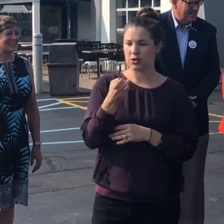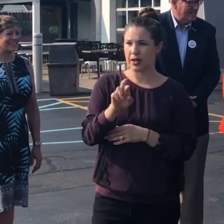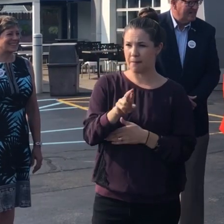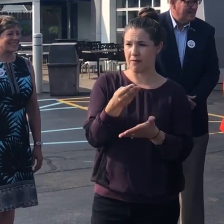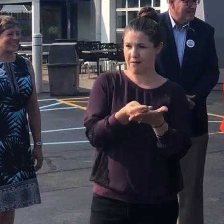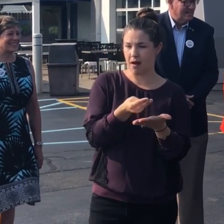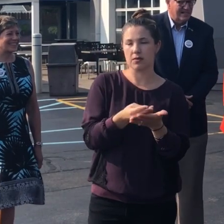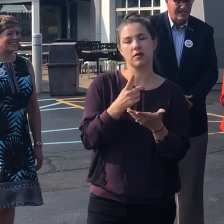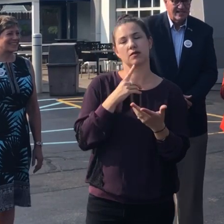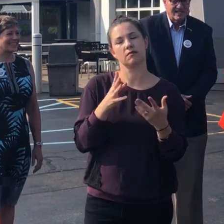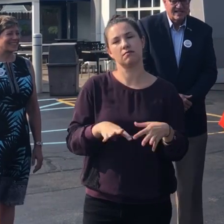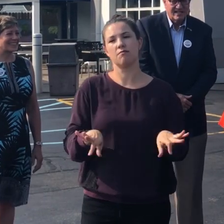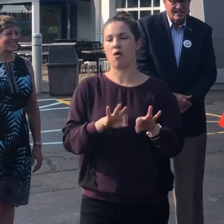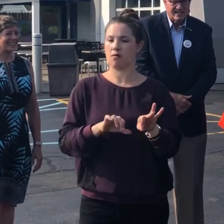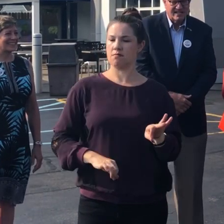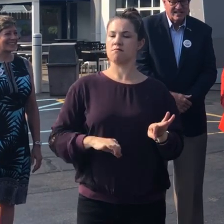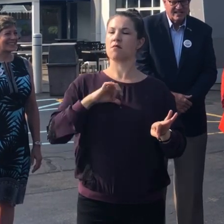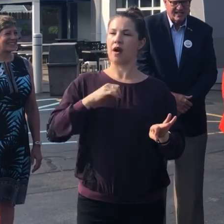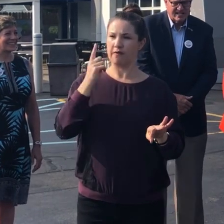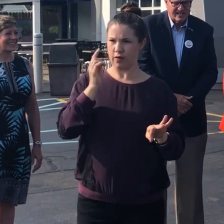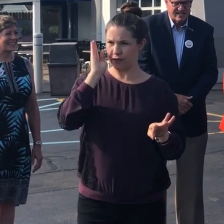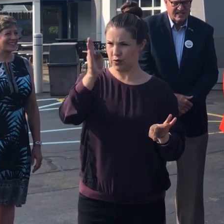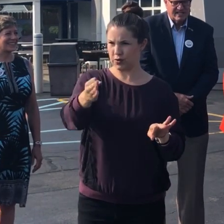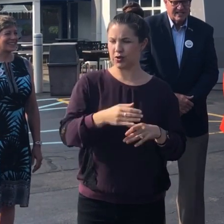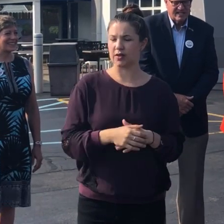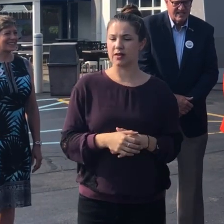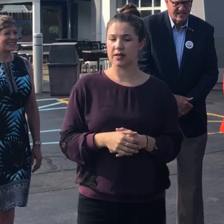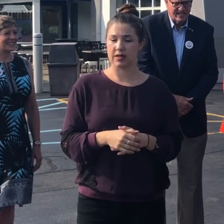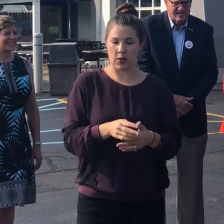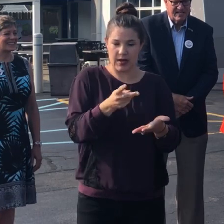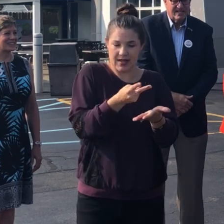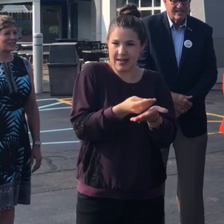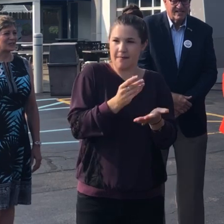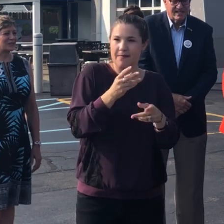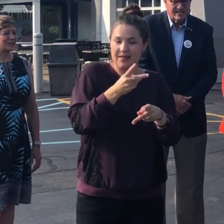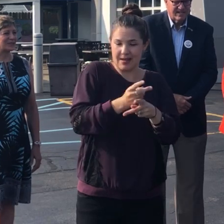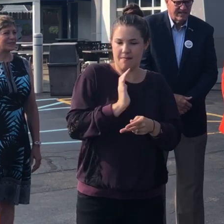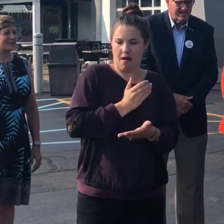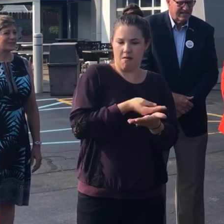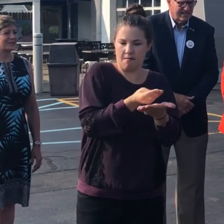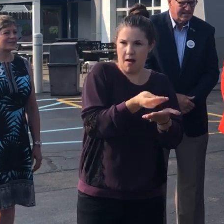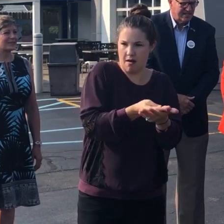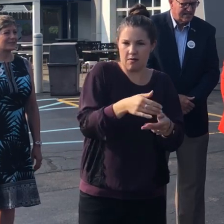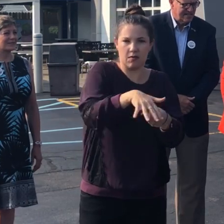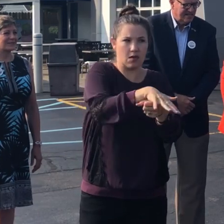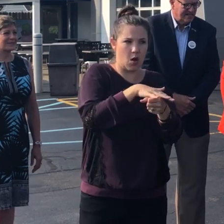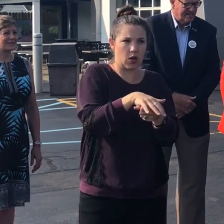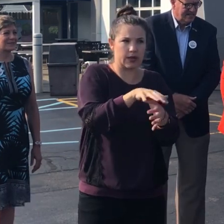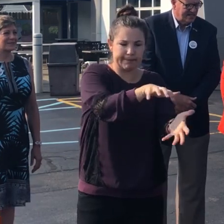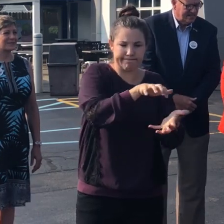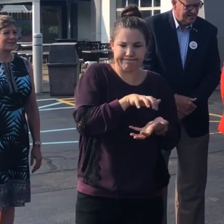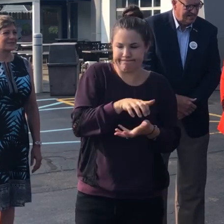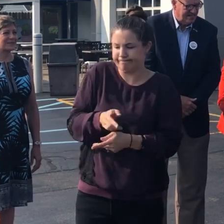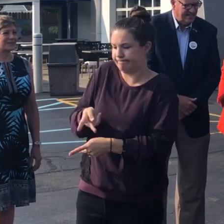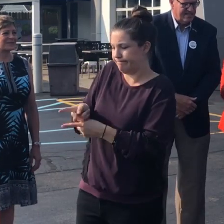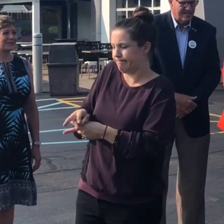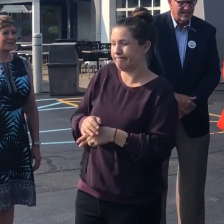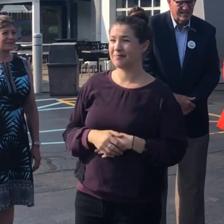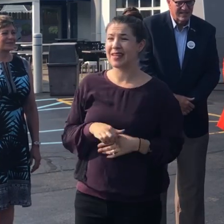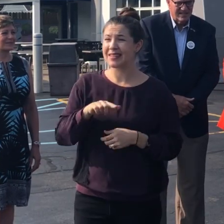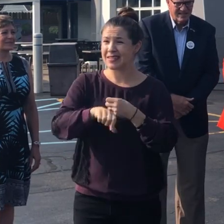really prides itself on for the future, is making sure that we keep our dollars local. This year, with another $1